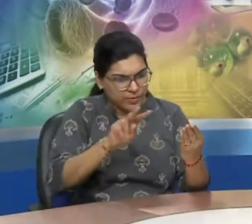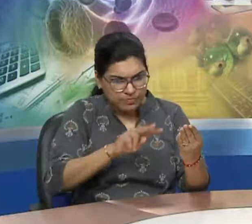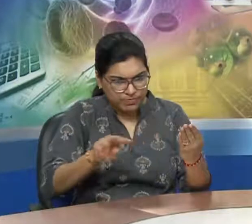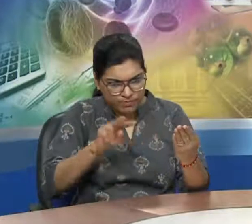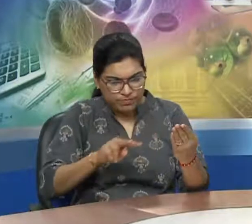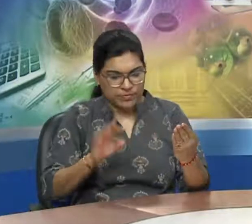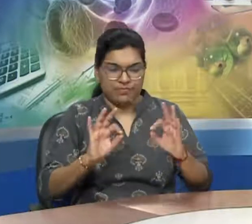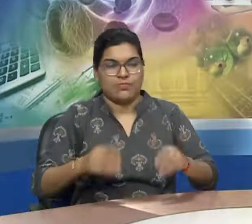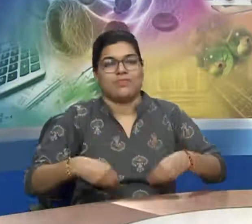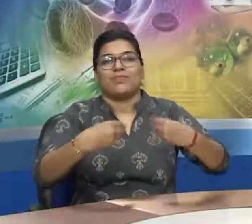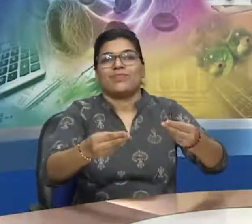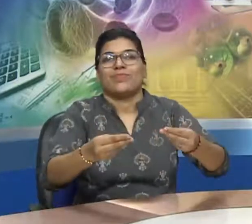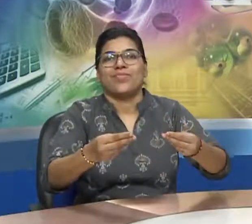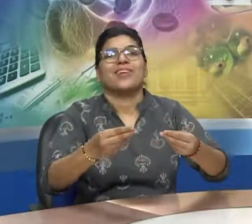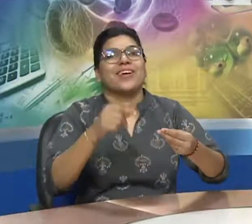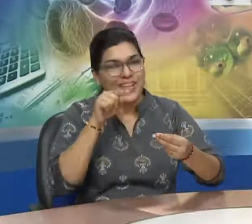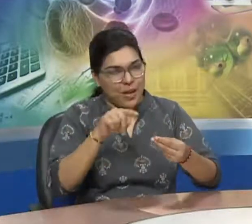Revise means to see again.